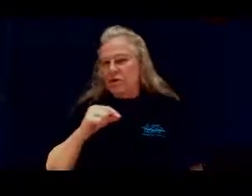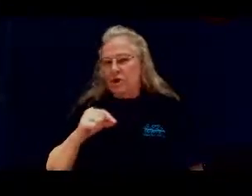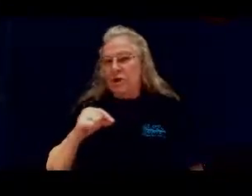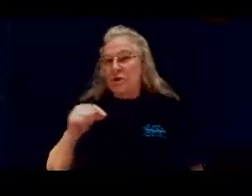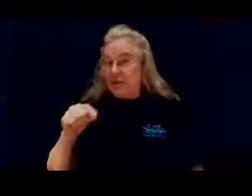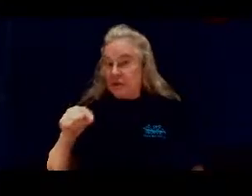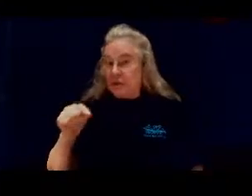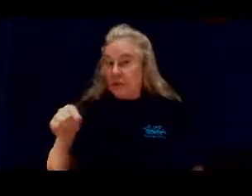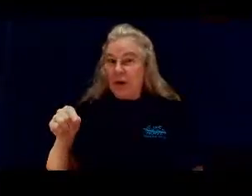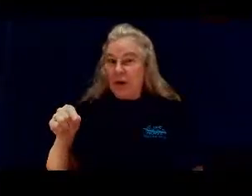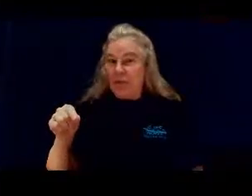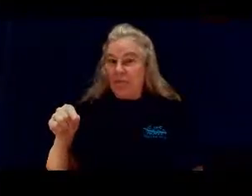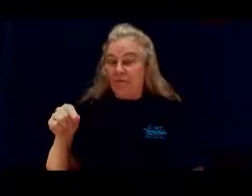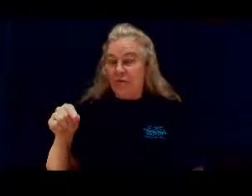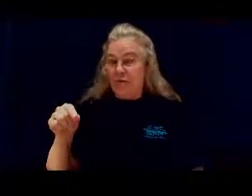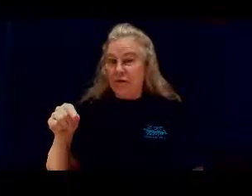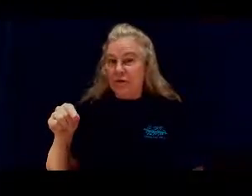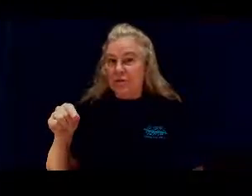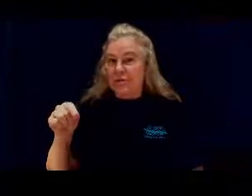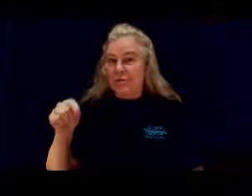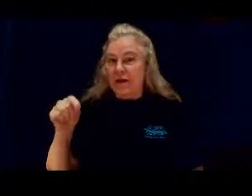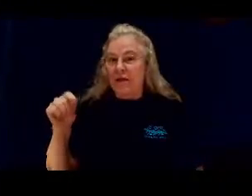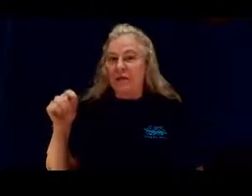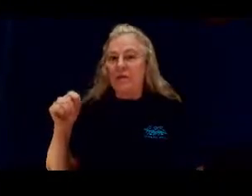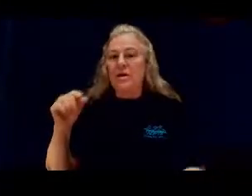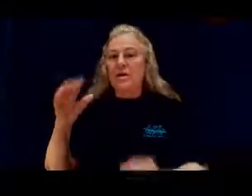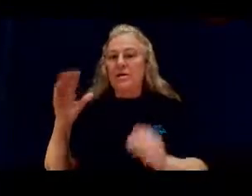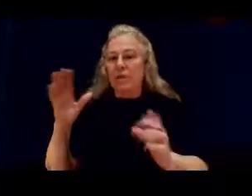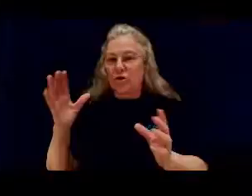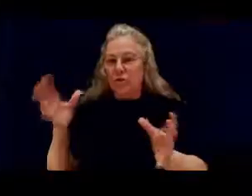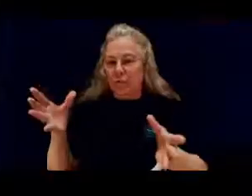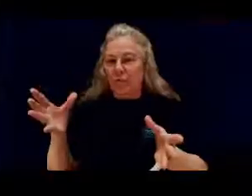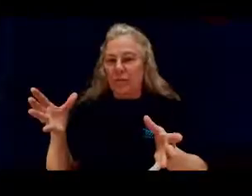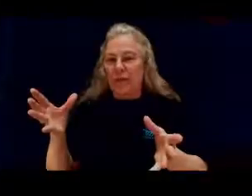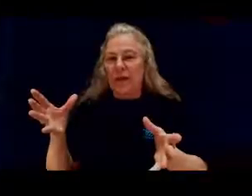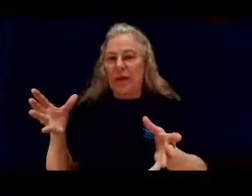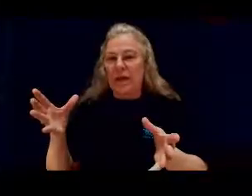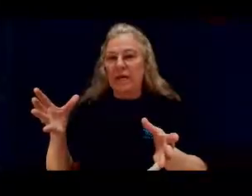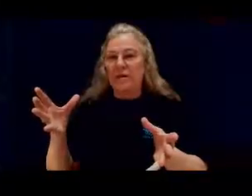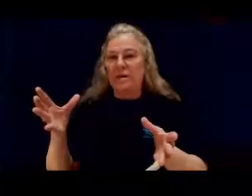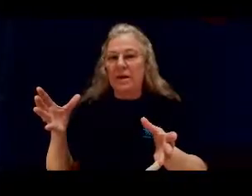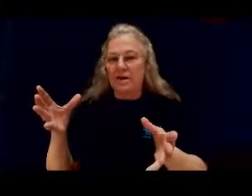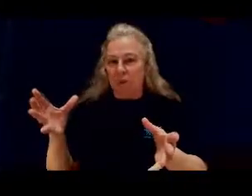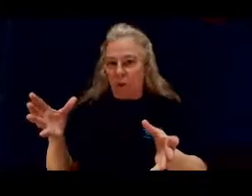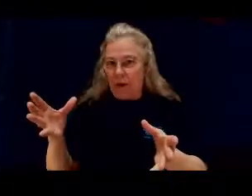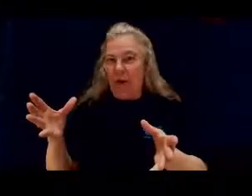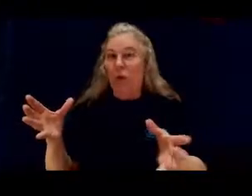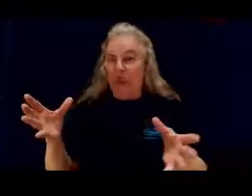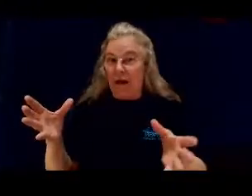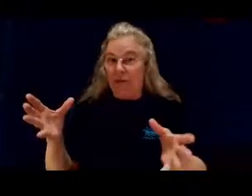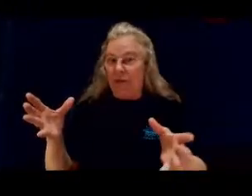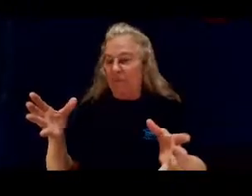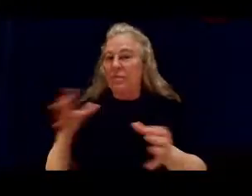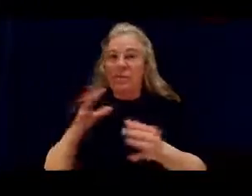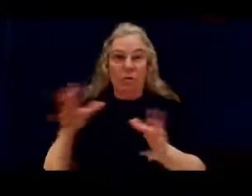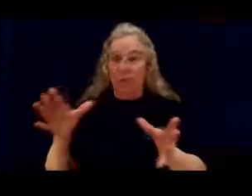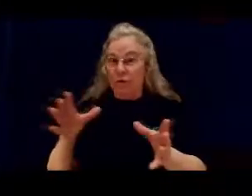Check to see if you need them first to make sure the meaning is okay without them, then don't use